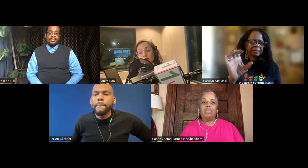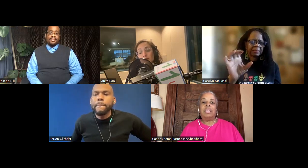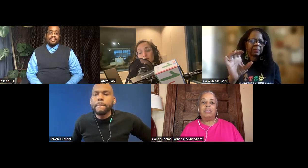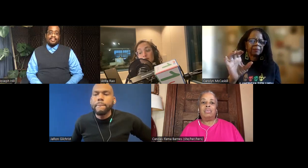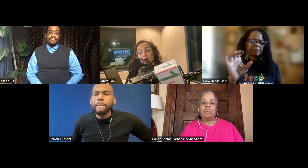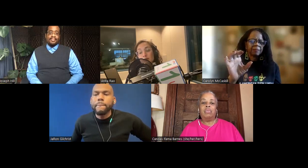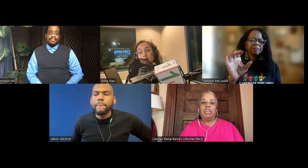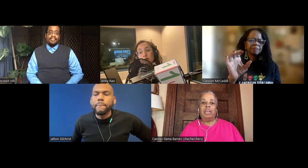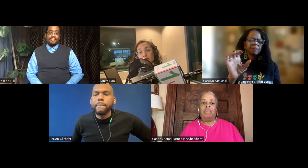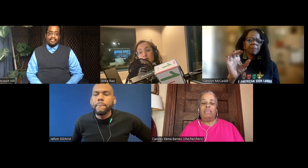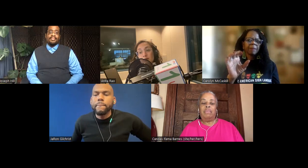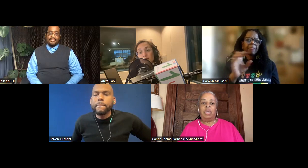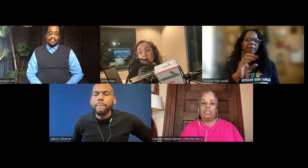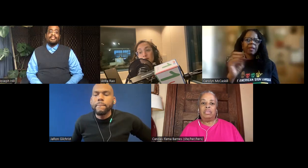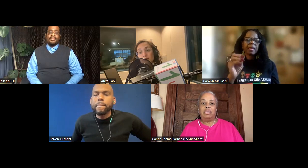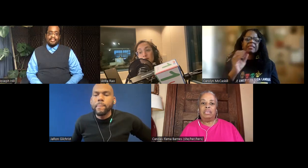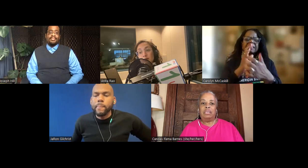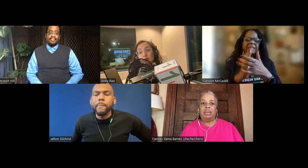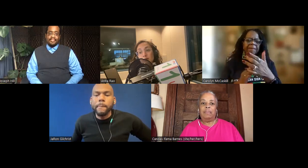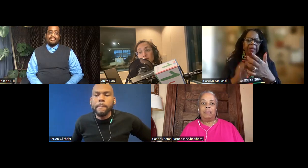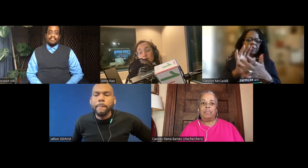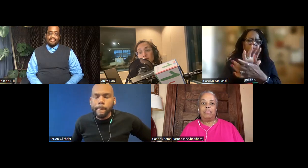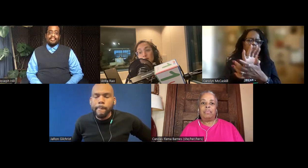including the Kendall School for the Deaf in Washington, D.C.